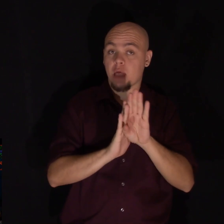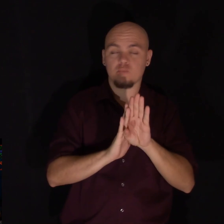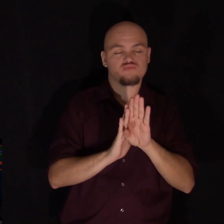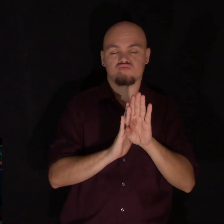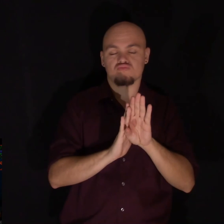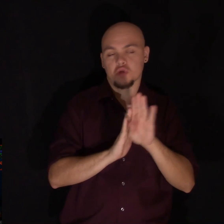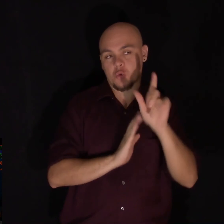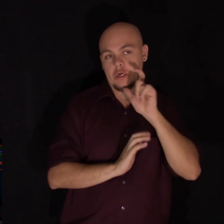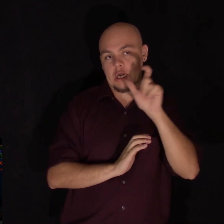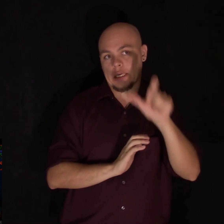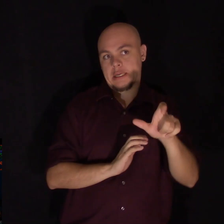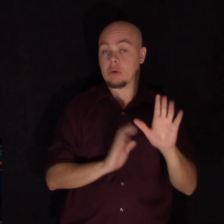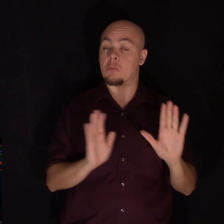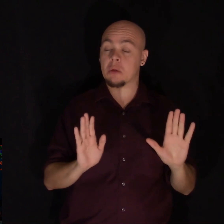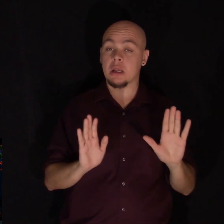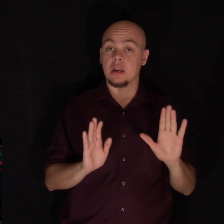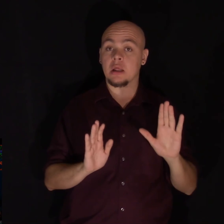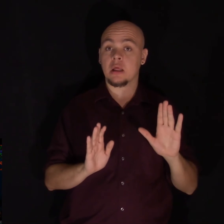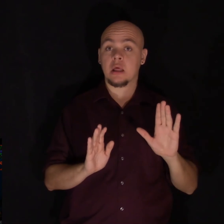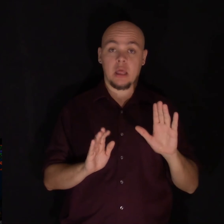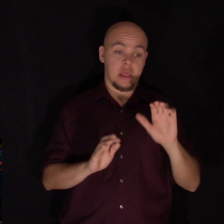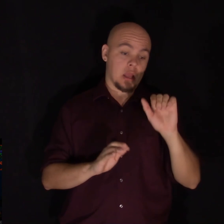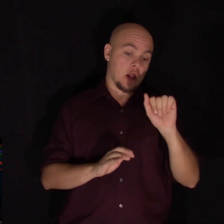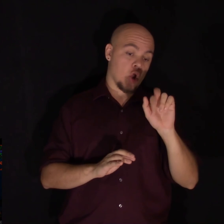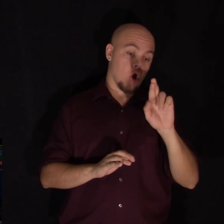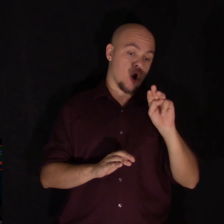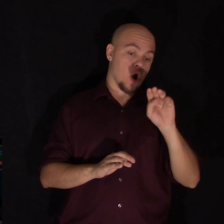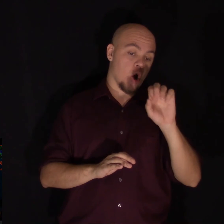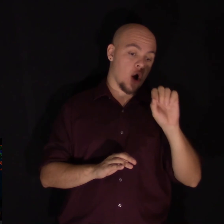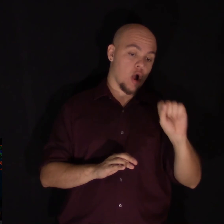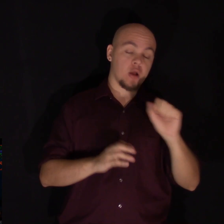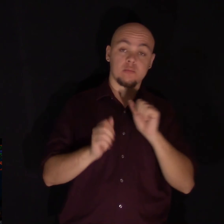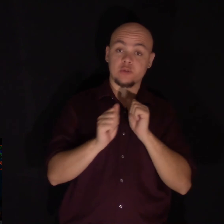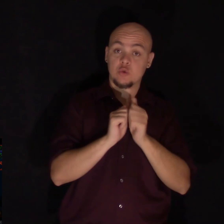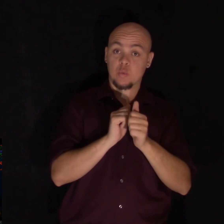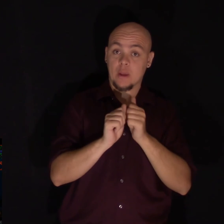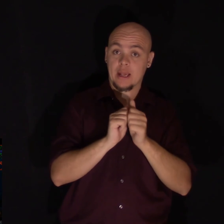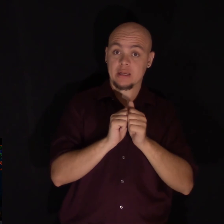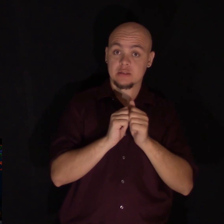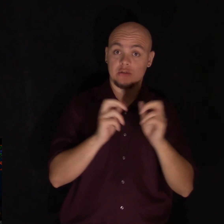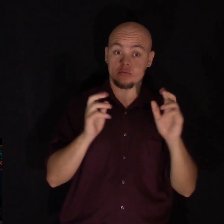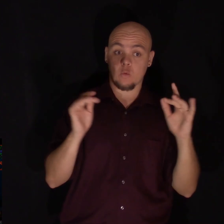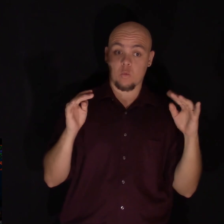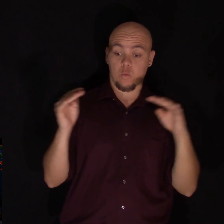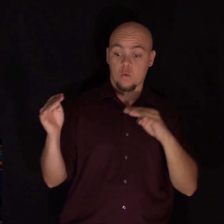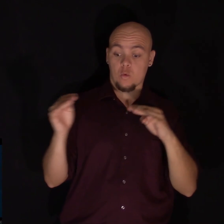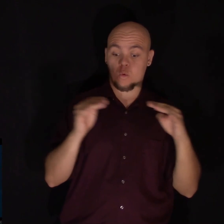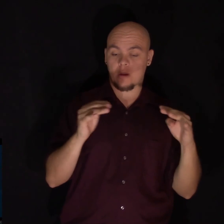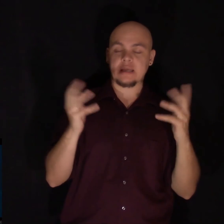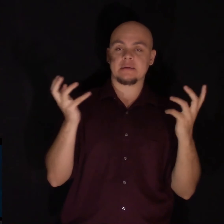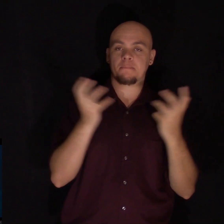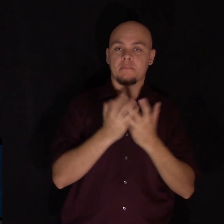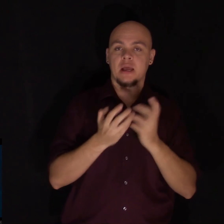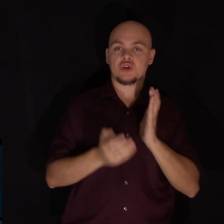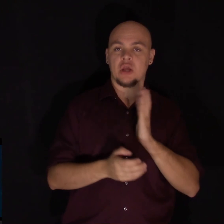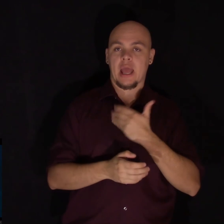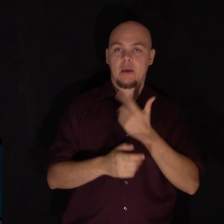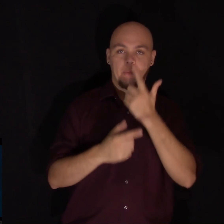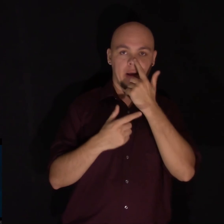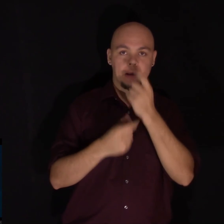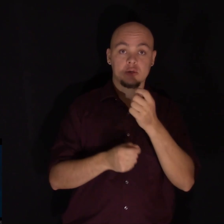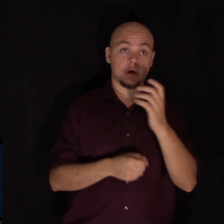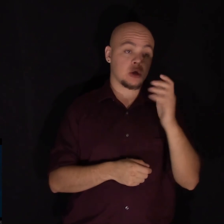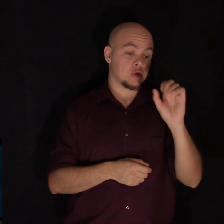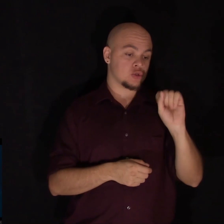to understand how to avoid an arms race and to build it in a way that is aligned with our interests. When you're talking about